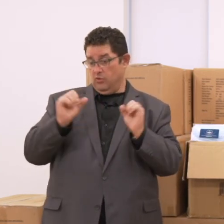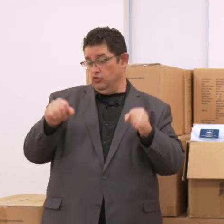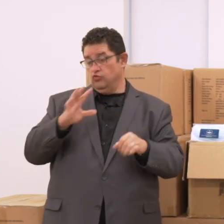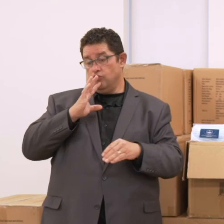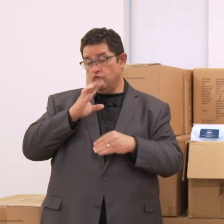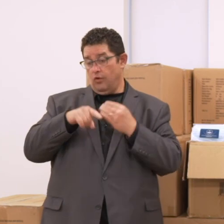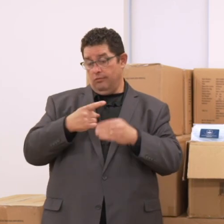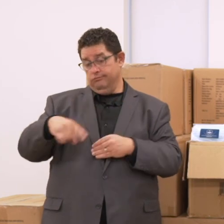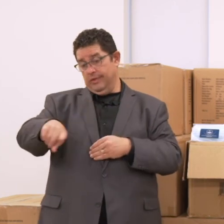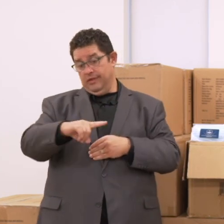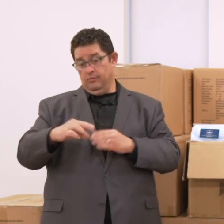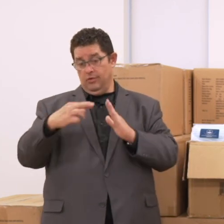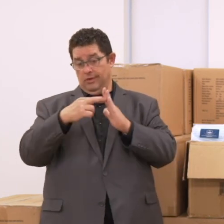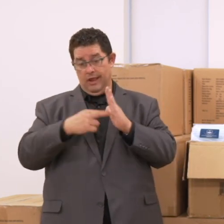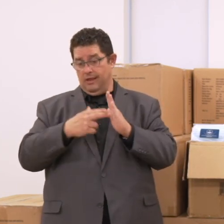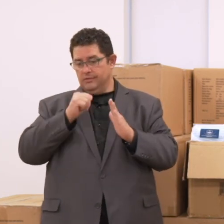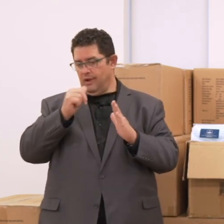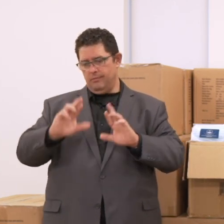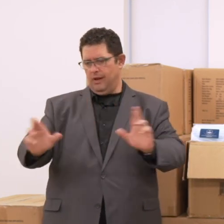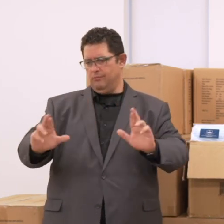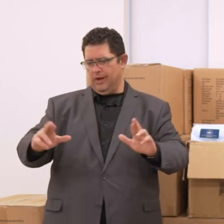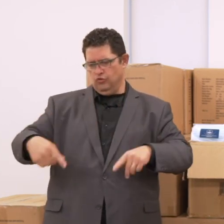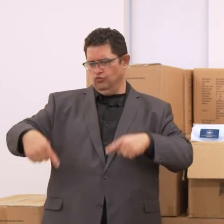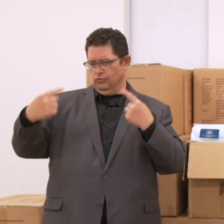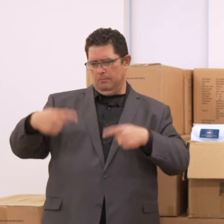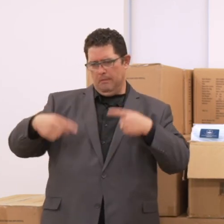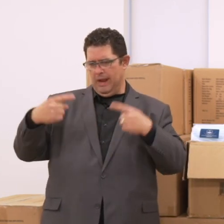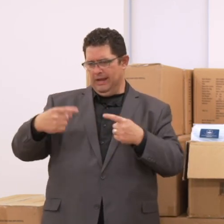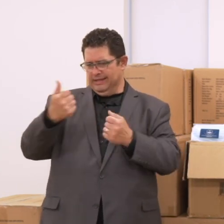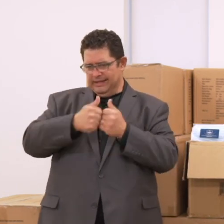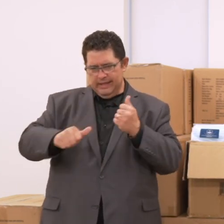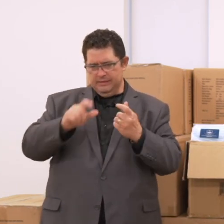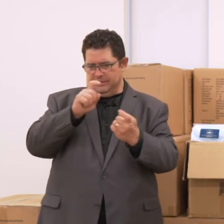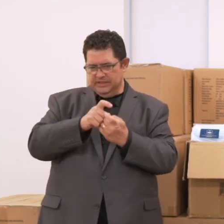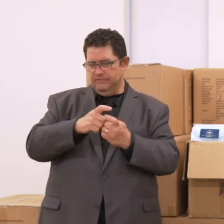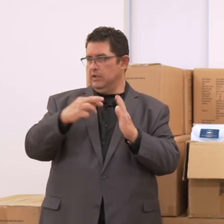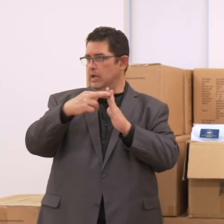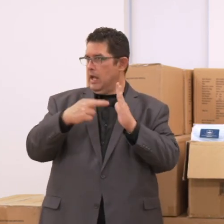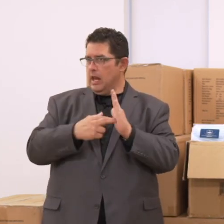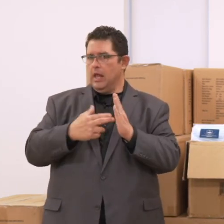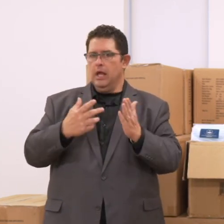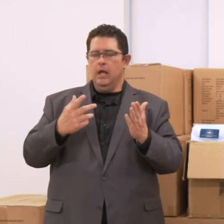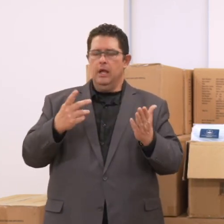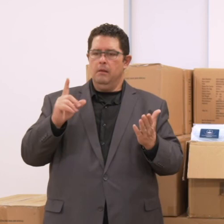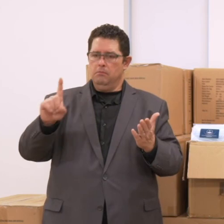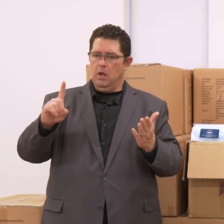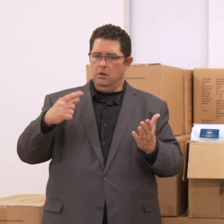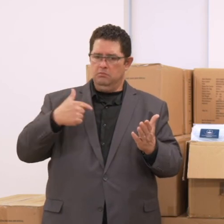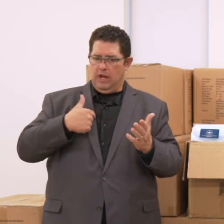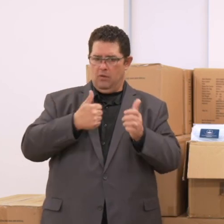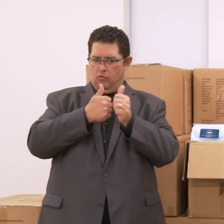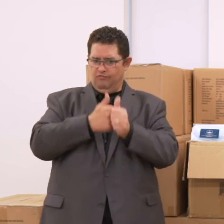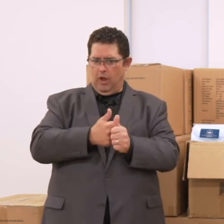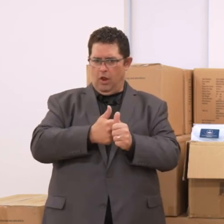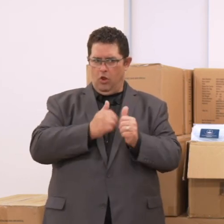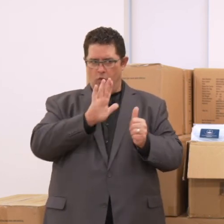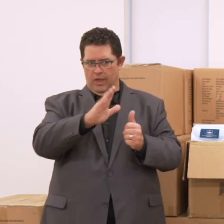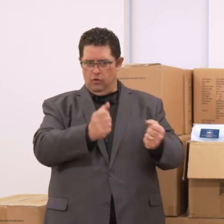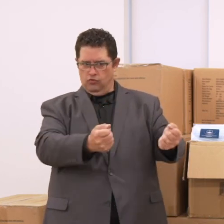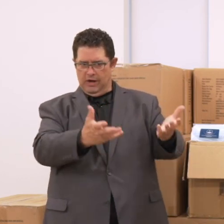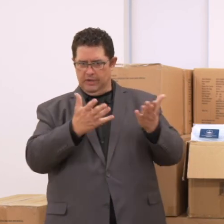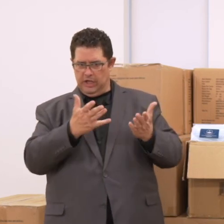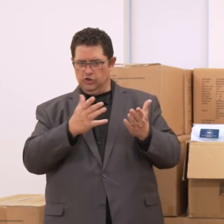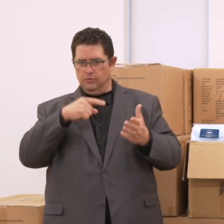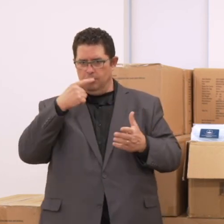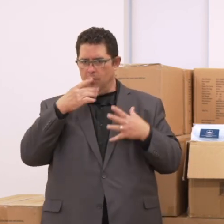but I'm not prepared to debate into the details of any specific guideline. But I will follow their recommendations, I will follow their public